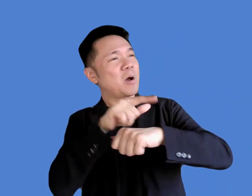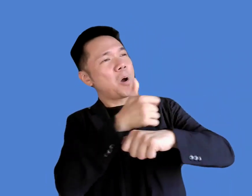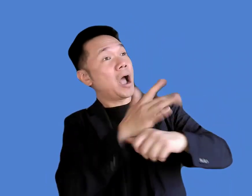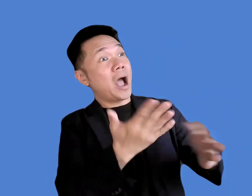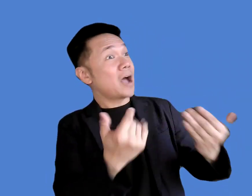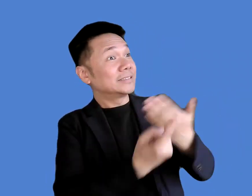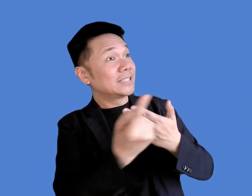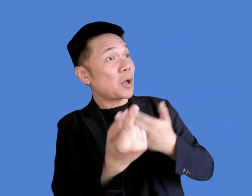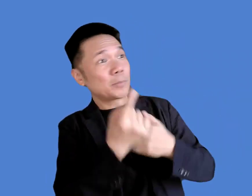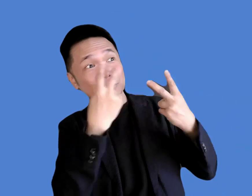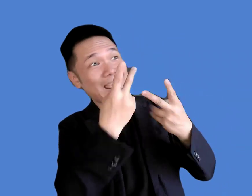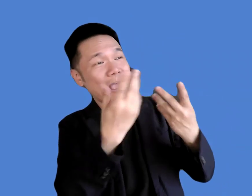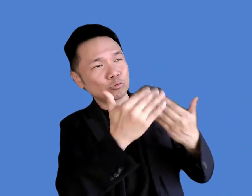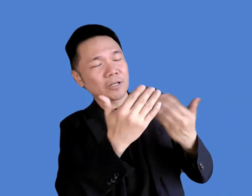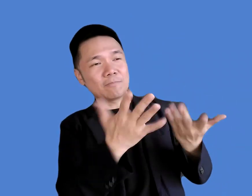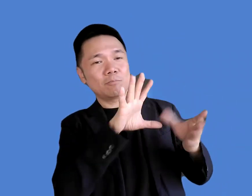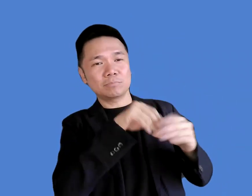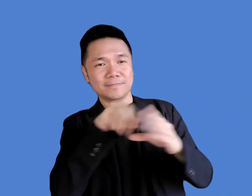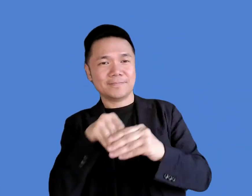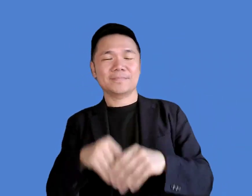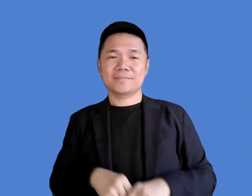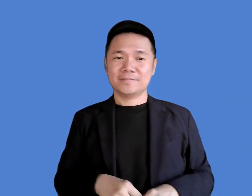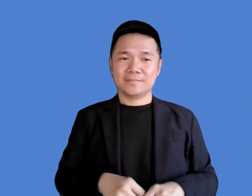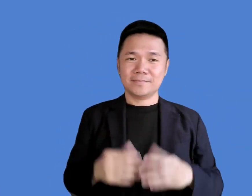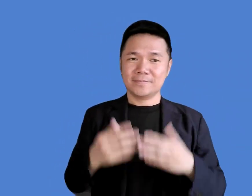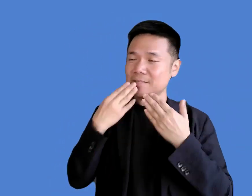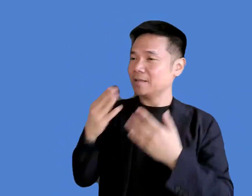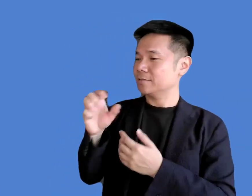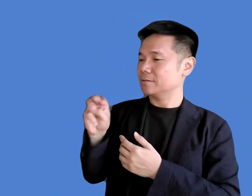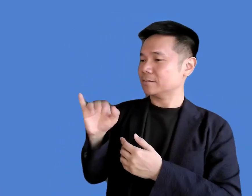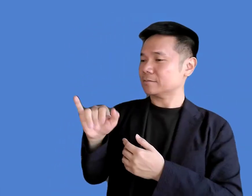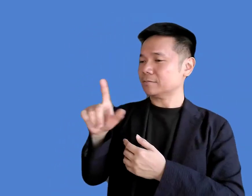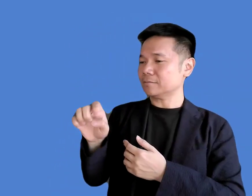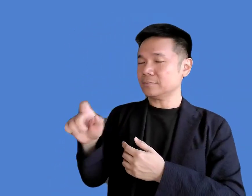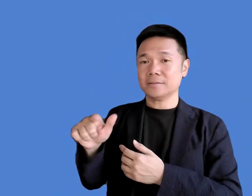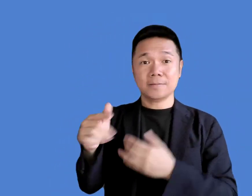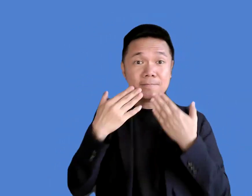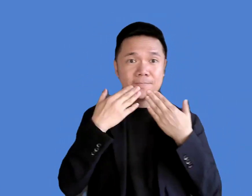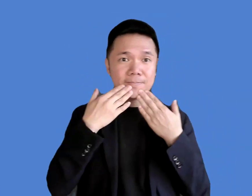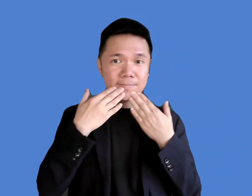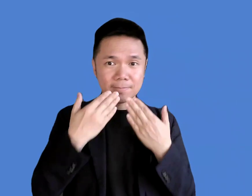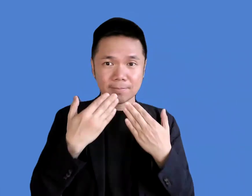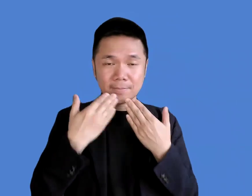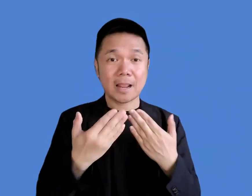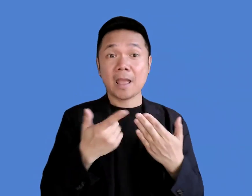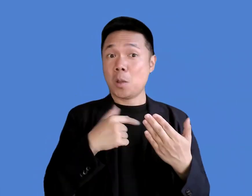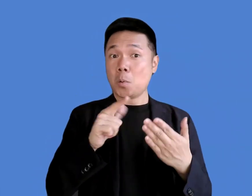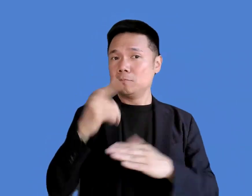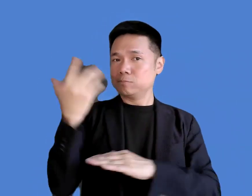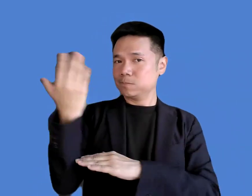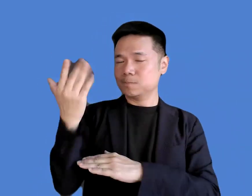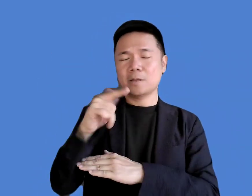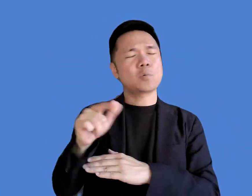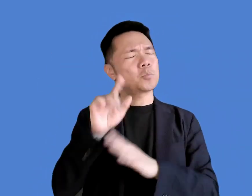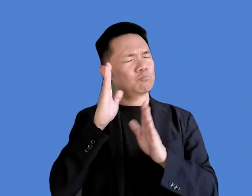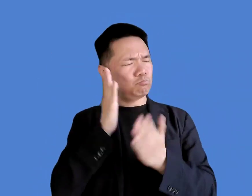to get them moving. Thank you. Thank you, Emil. That was fantastic, especially the fact that you mentioned about the women-centered designs. These are